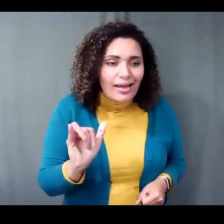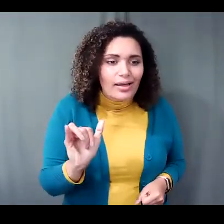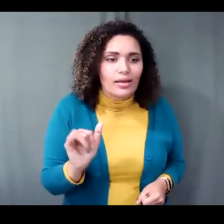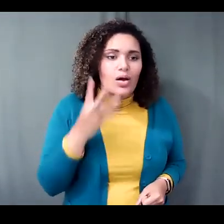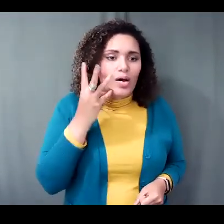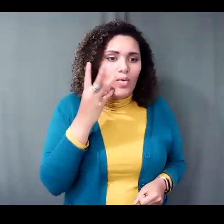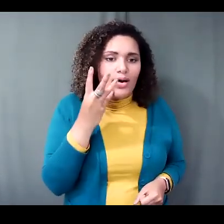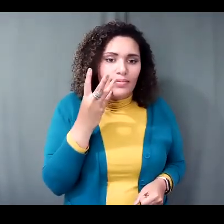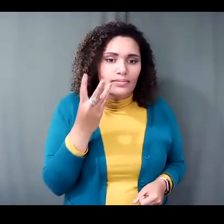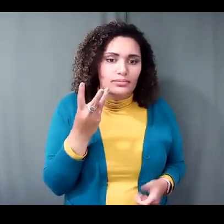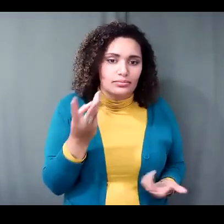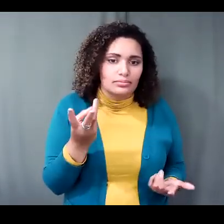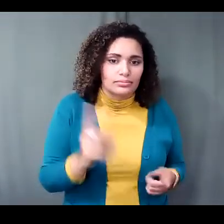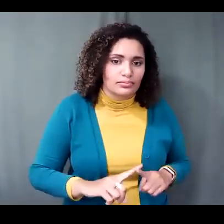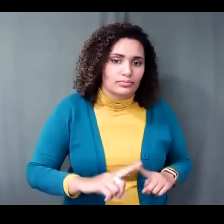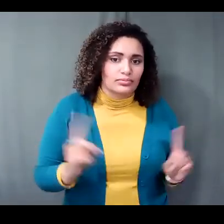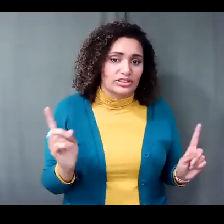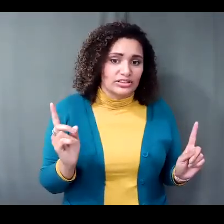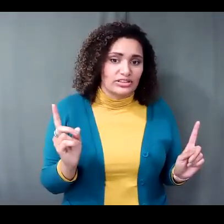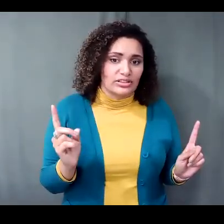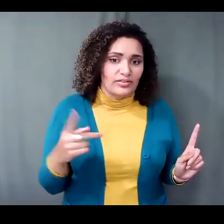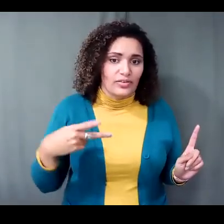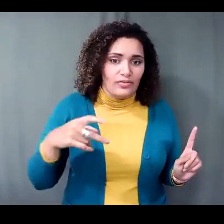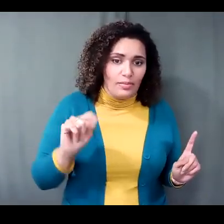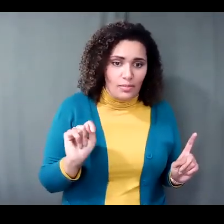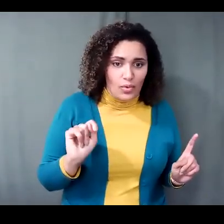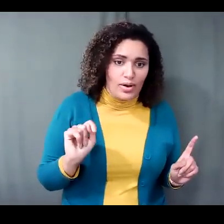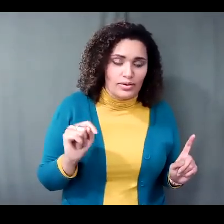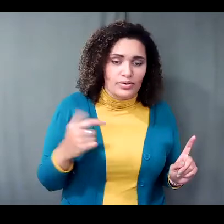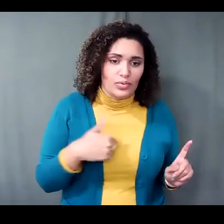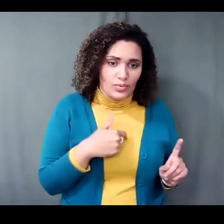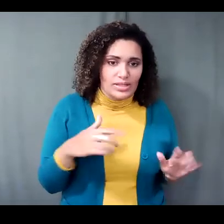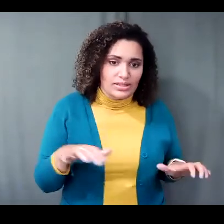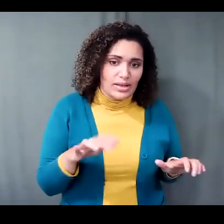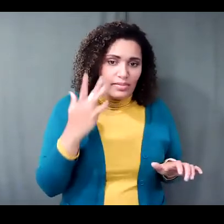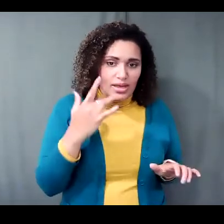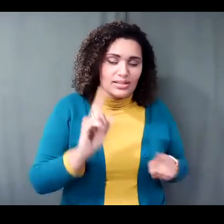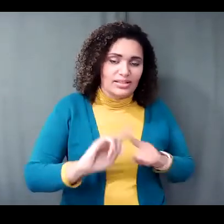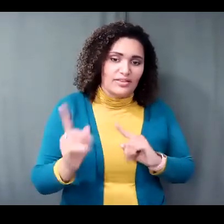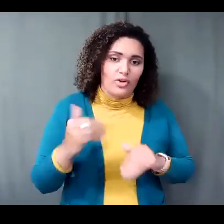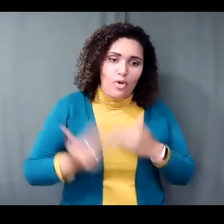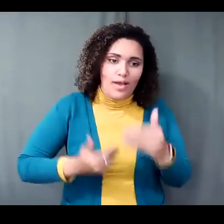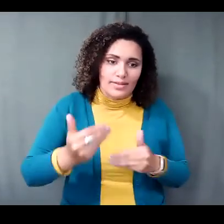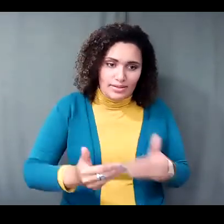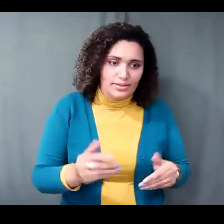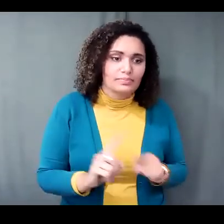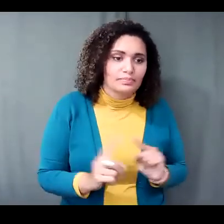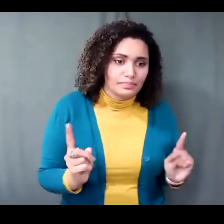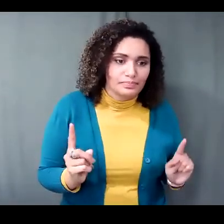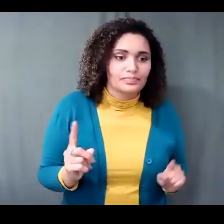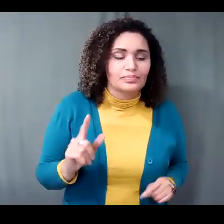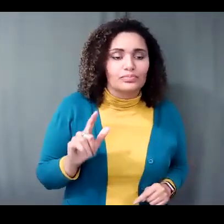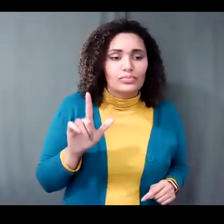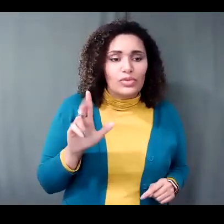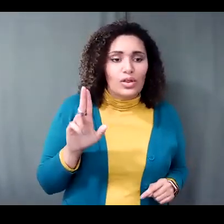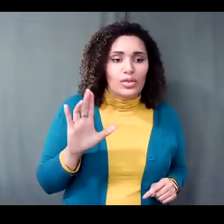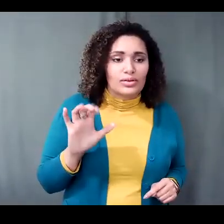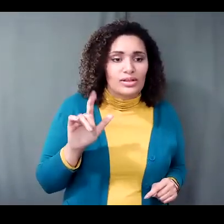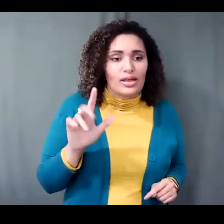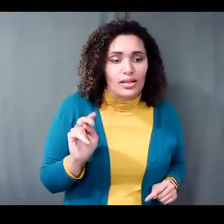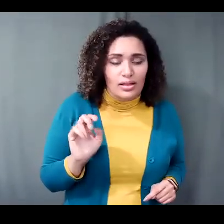how it's different from port, what we did, but because it's a very different process. But that's when Lucienne popped up and said,